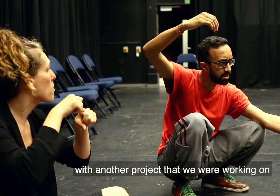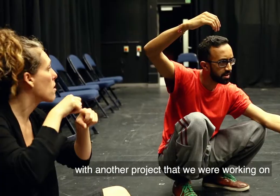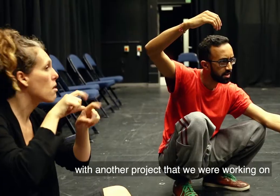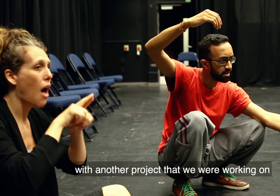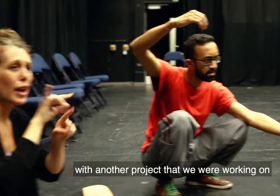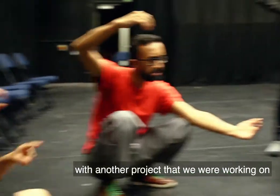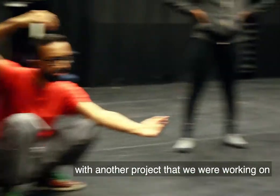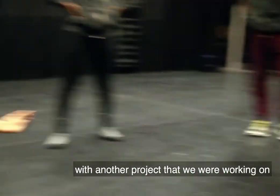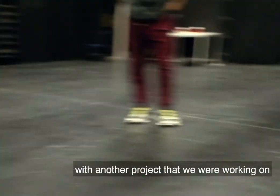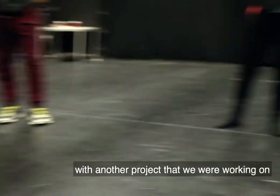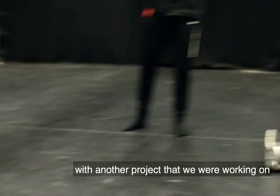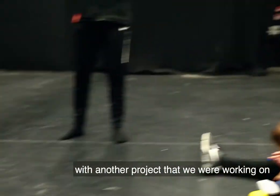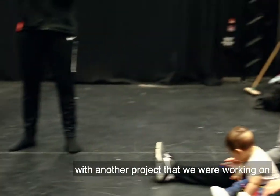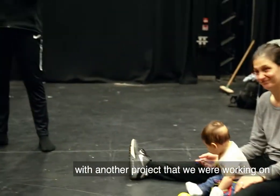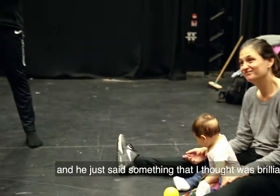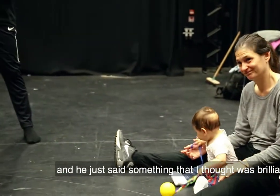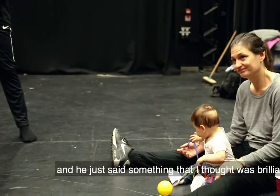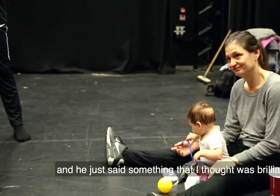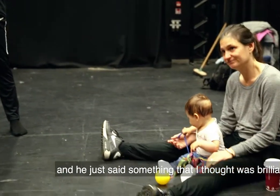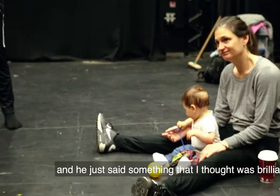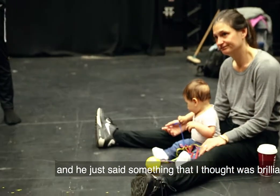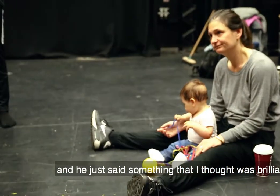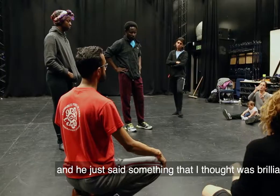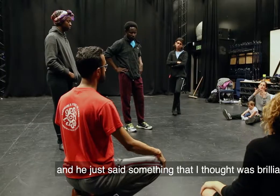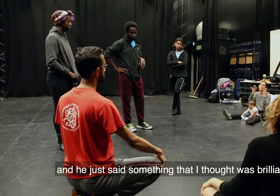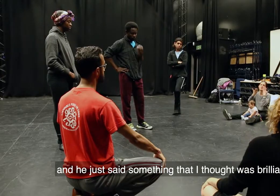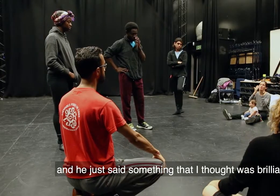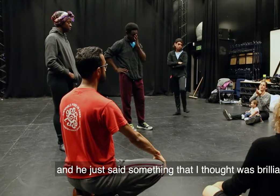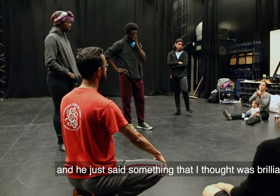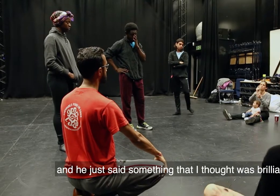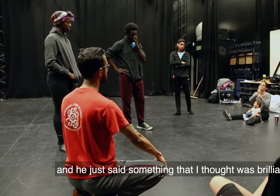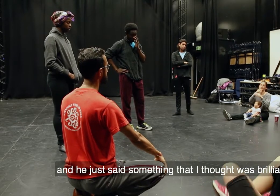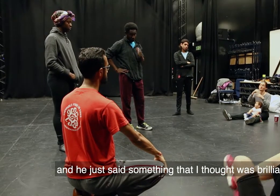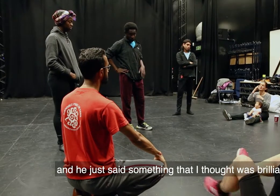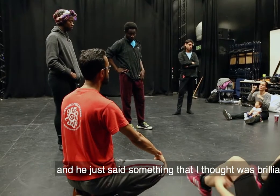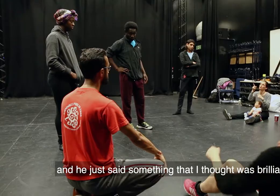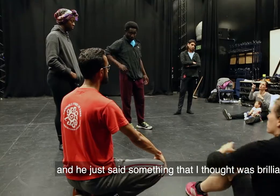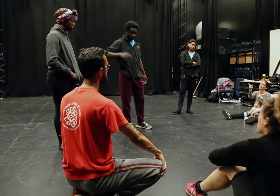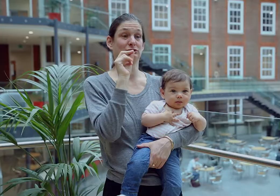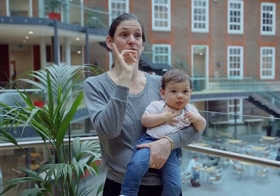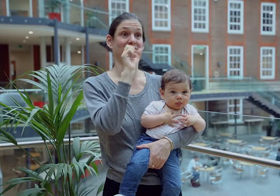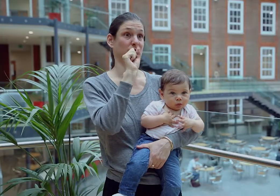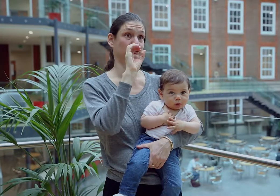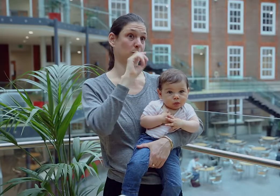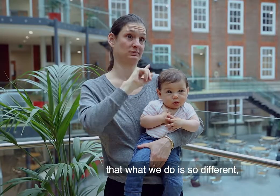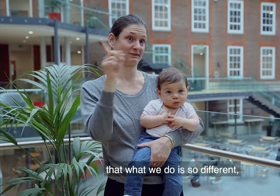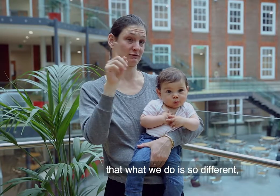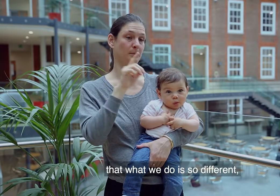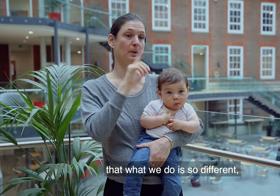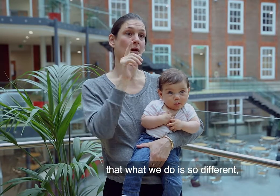project that we were working on and he just said something that I thought was brilliant, that what we do is